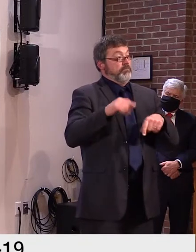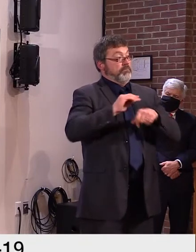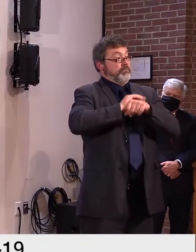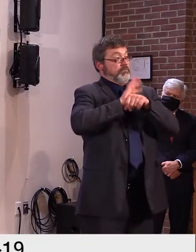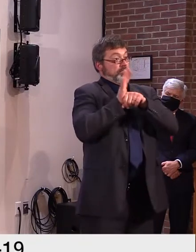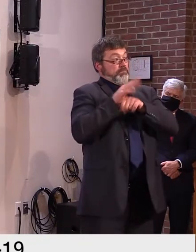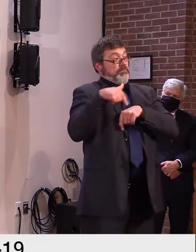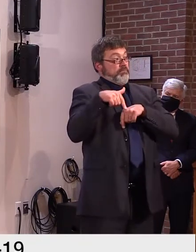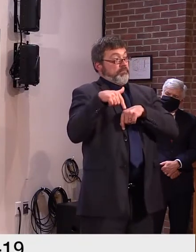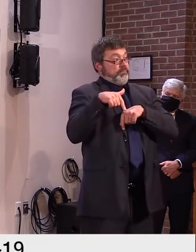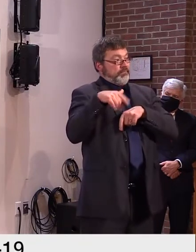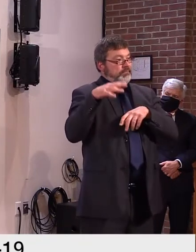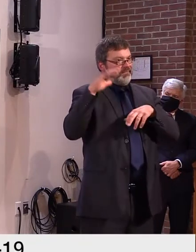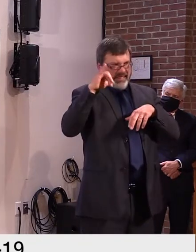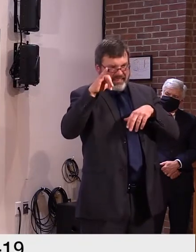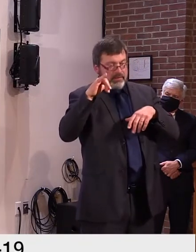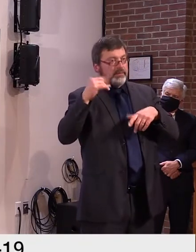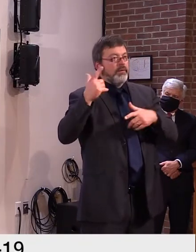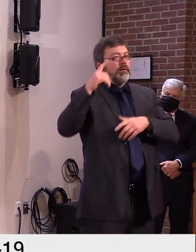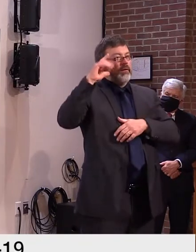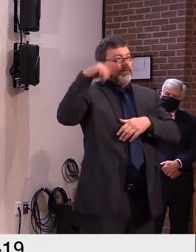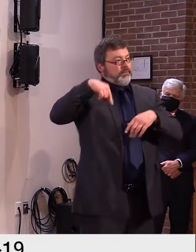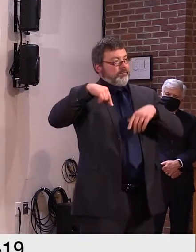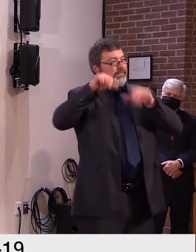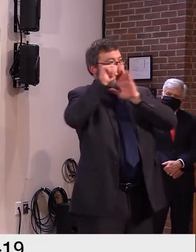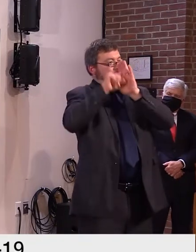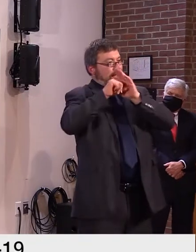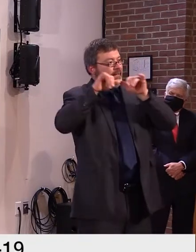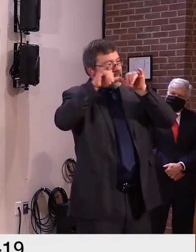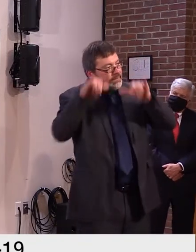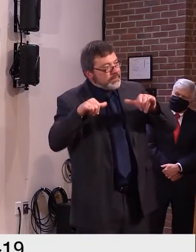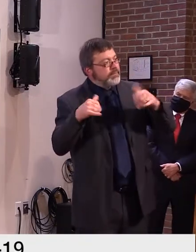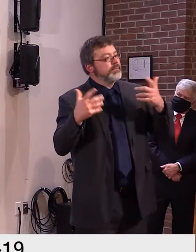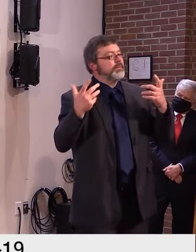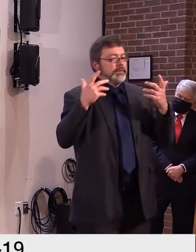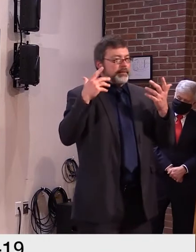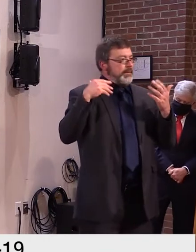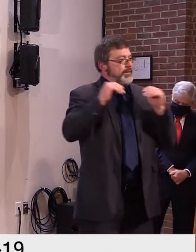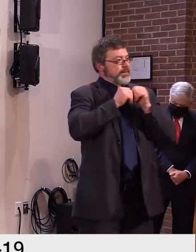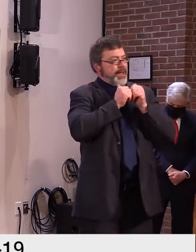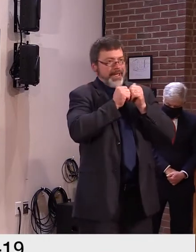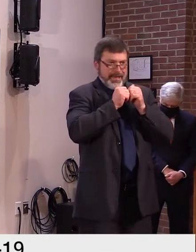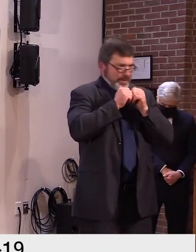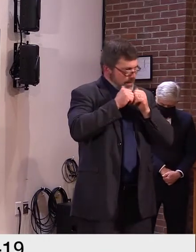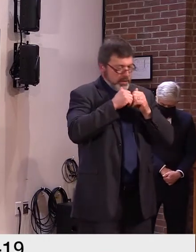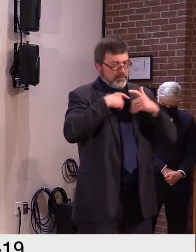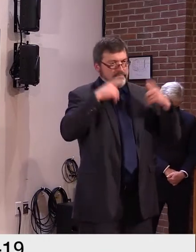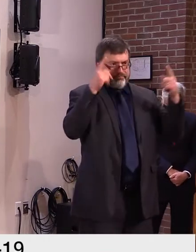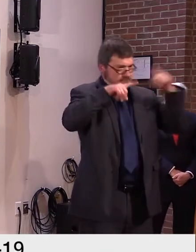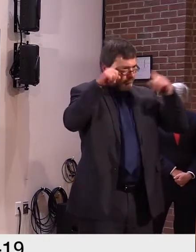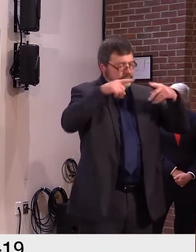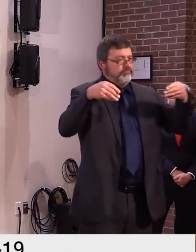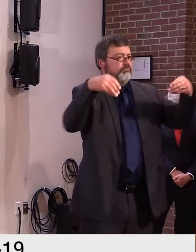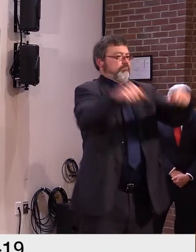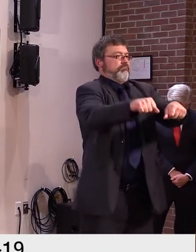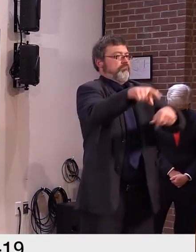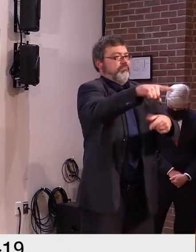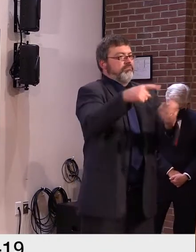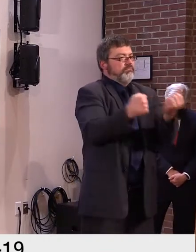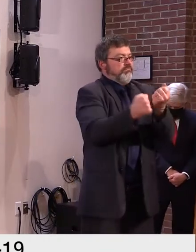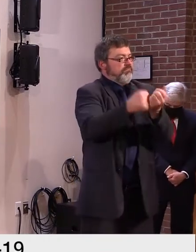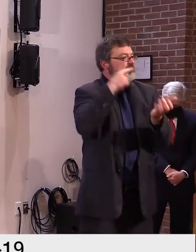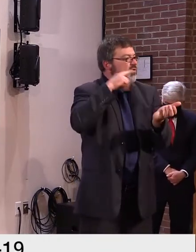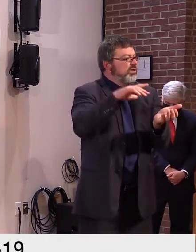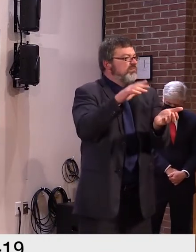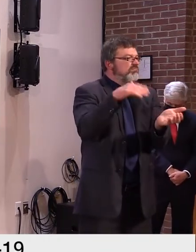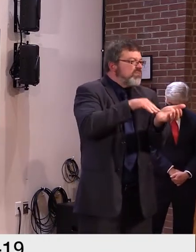require testing and treatment for COVID-19. Providers can be reimbursed for the cost of delivering testing and